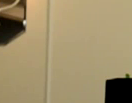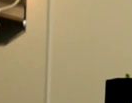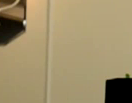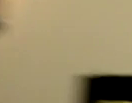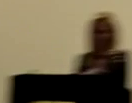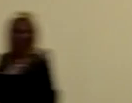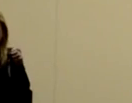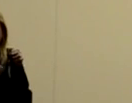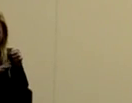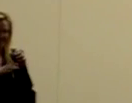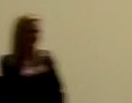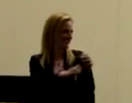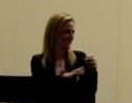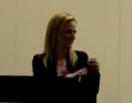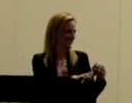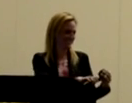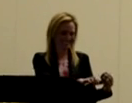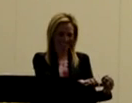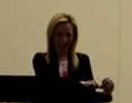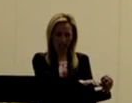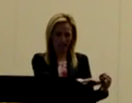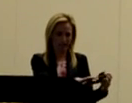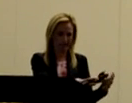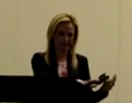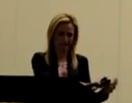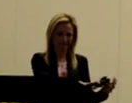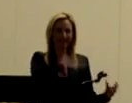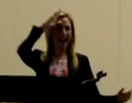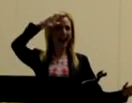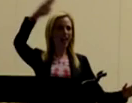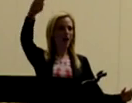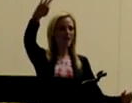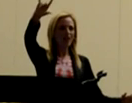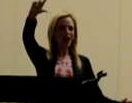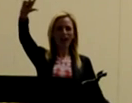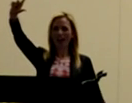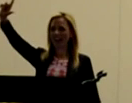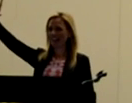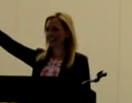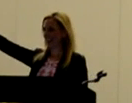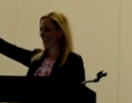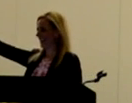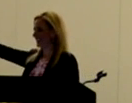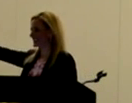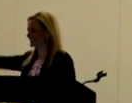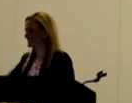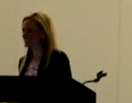He took my what? You took me mic? Yes, you don't need a mic. Yes. Hi, everybody. Hello, Florida.